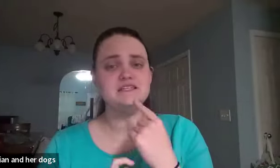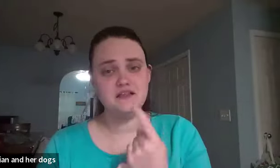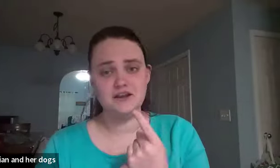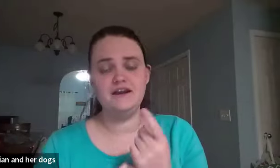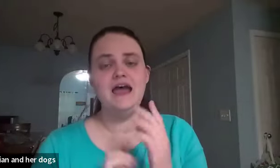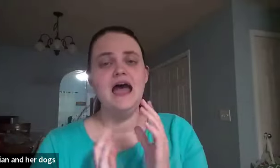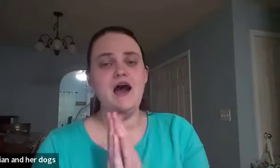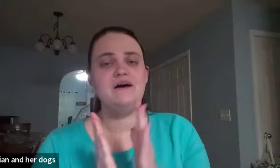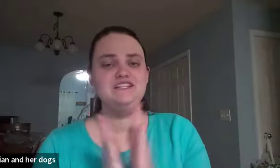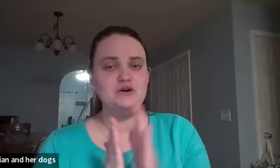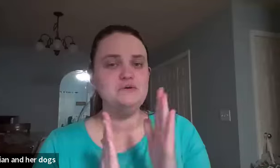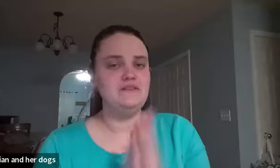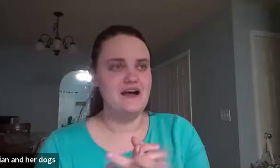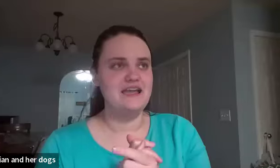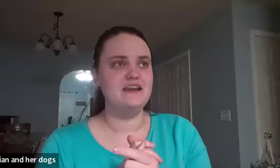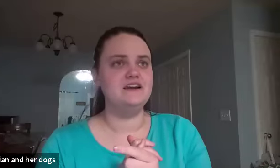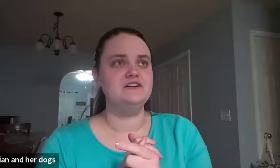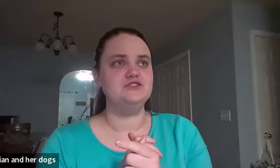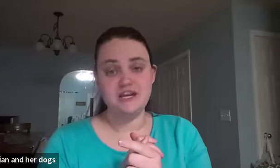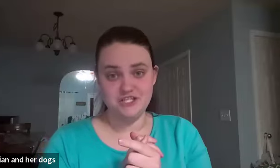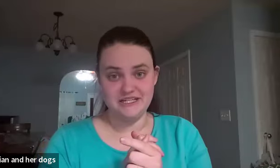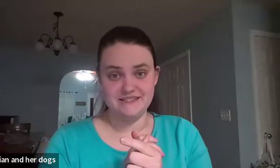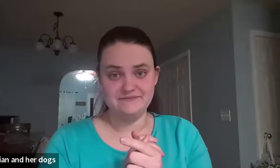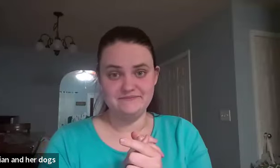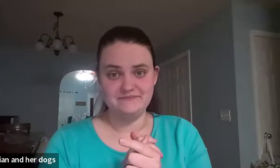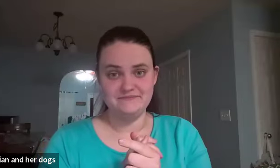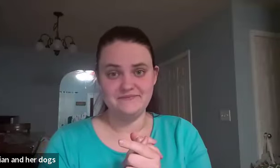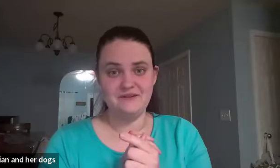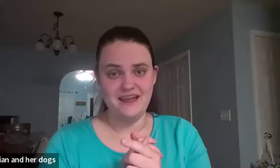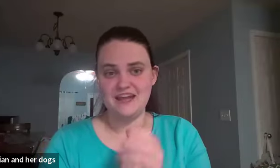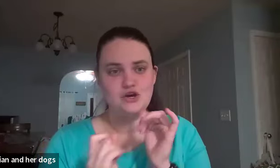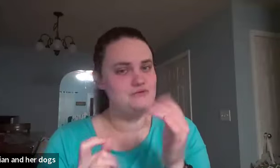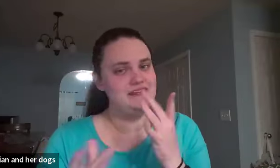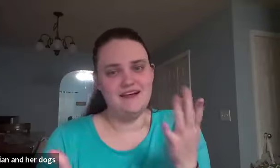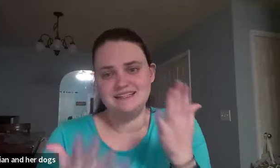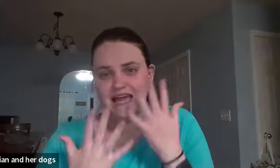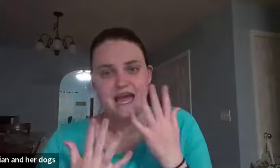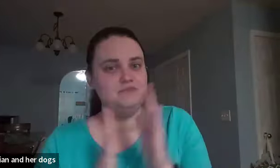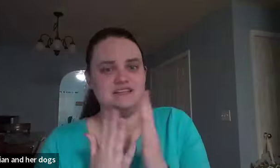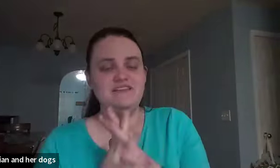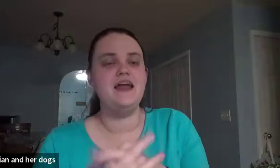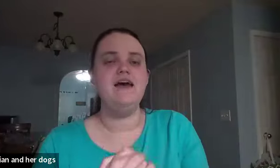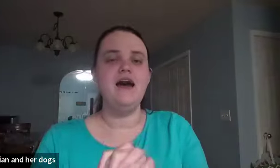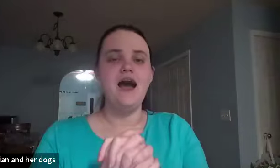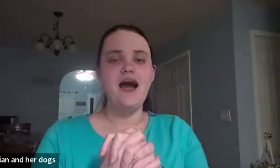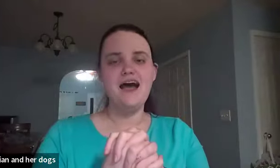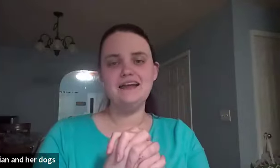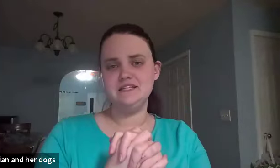was telling her how I don't like tragedies. Okay. I don't really like sad books like that. I did